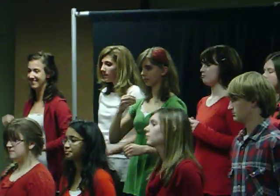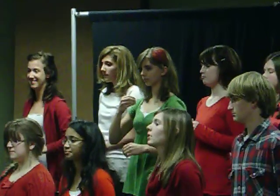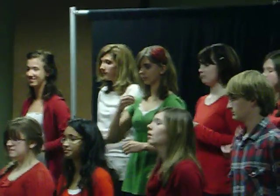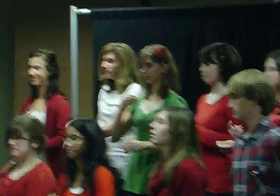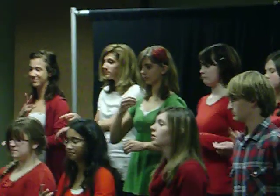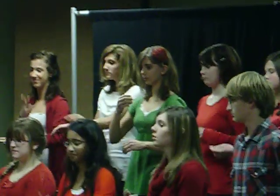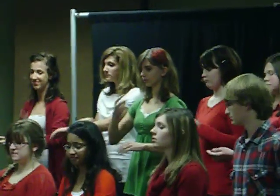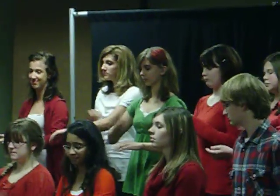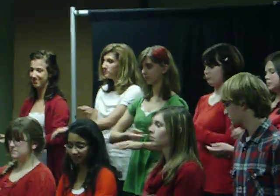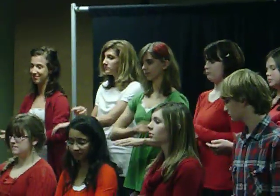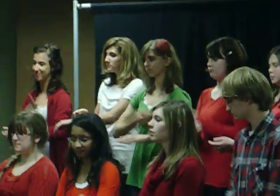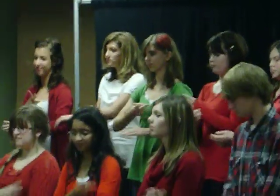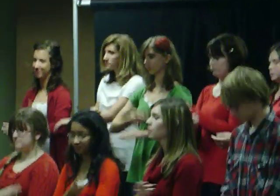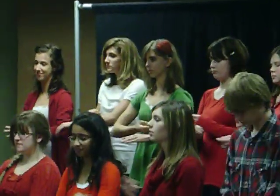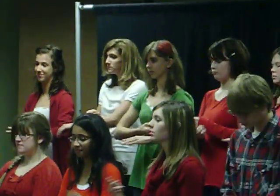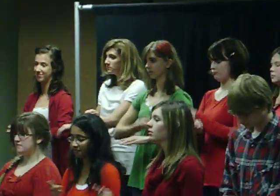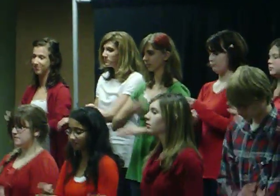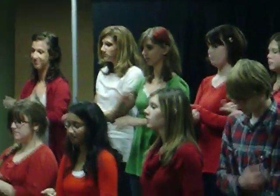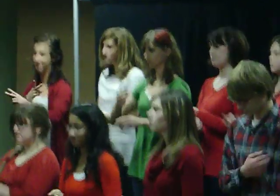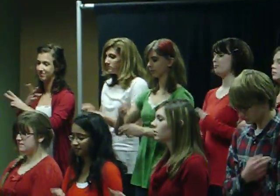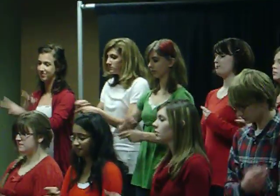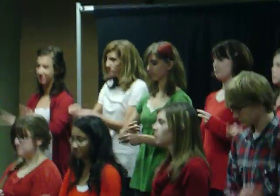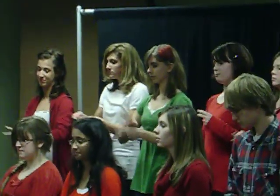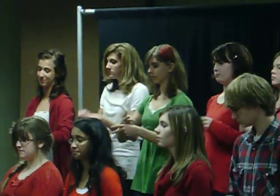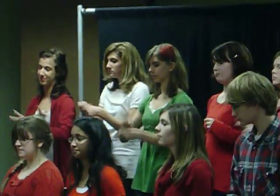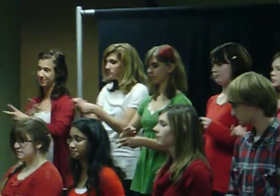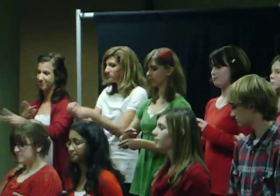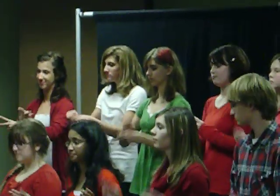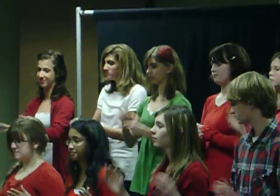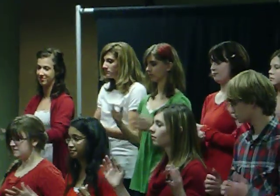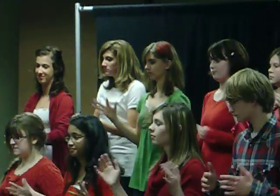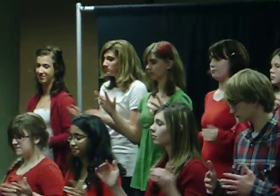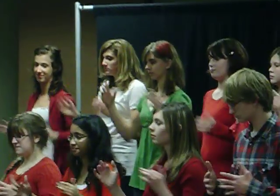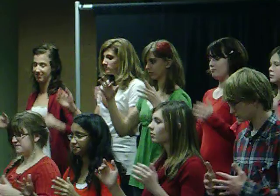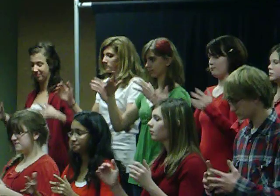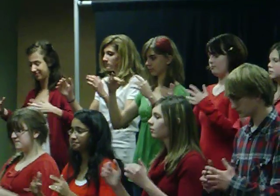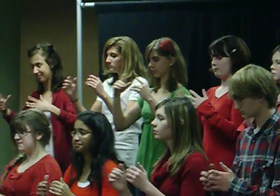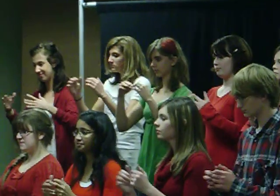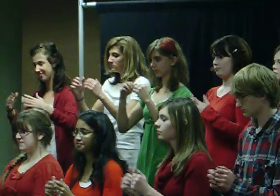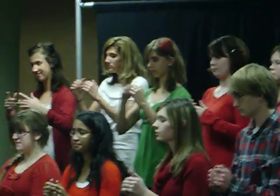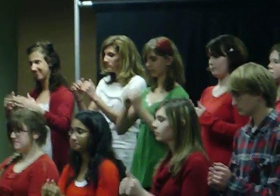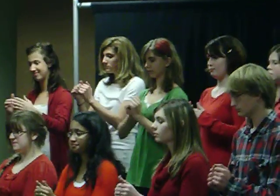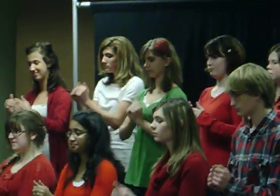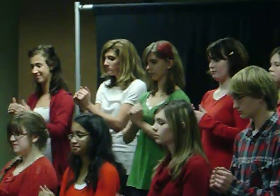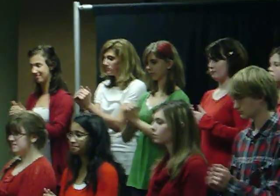The shepherds made in the cave